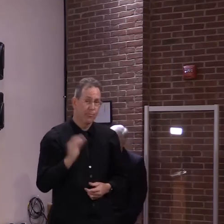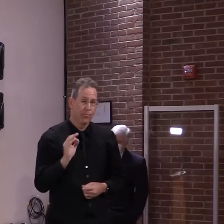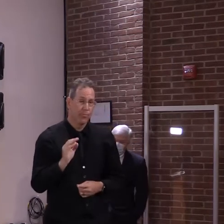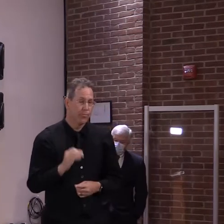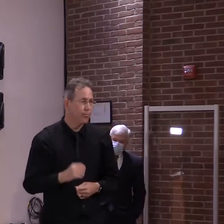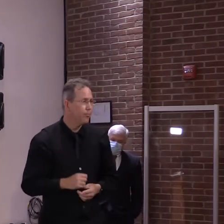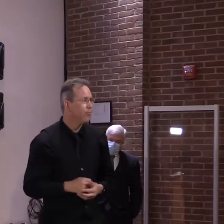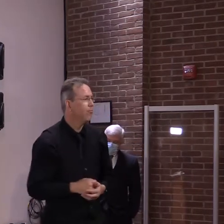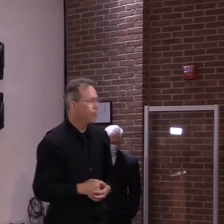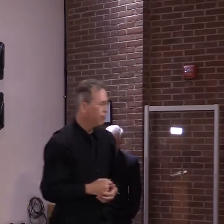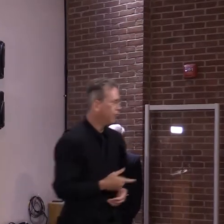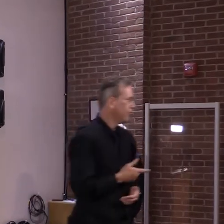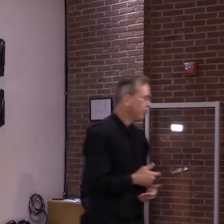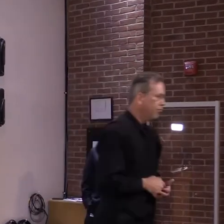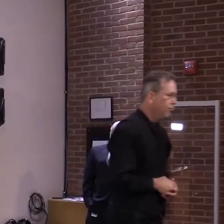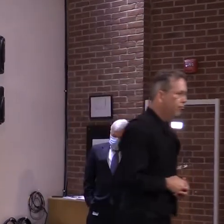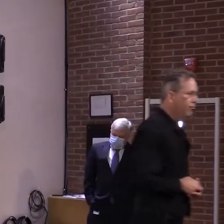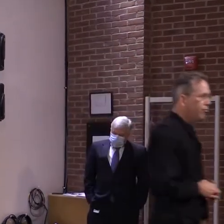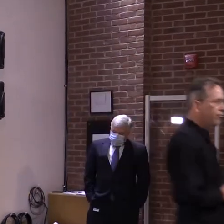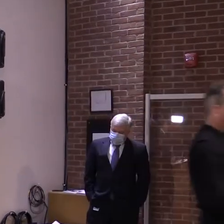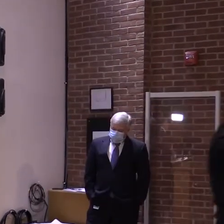Avery Powell, WCAX.